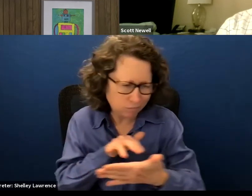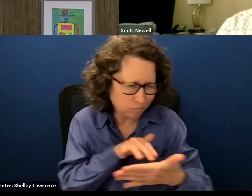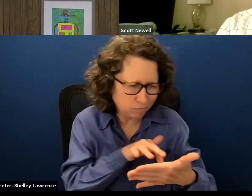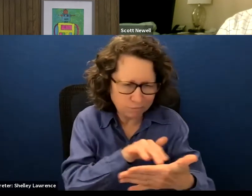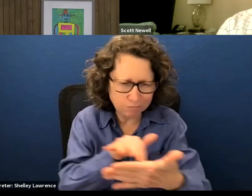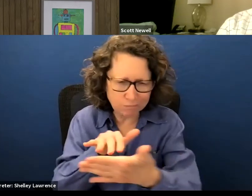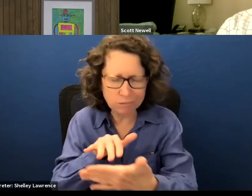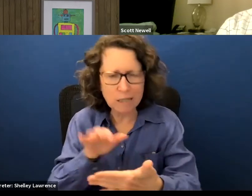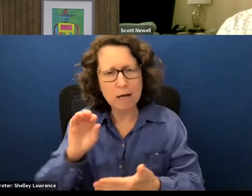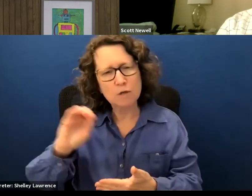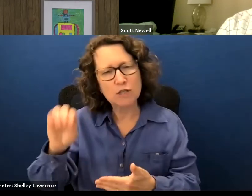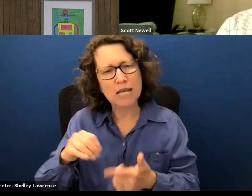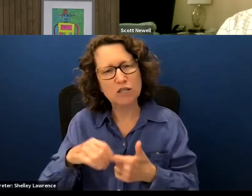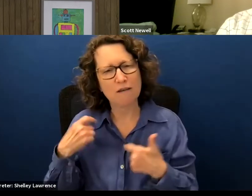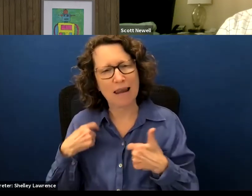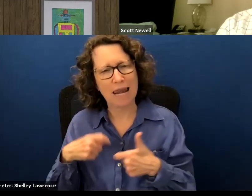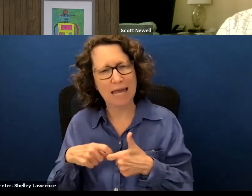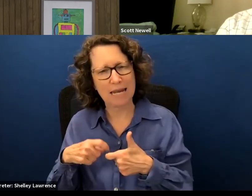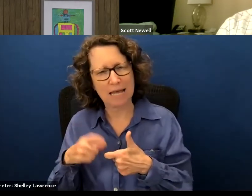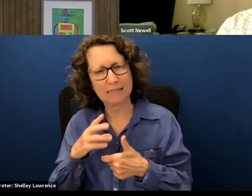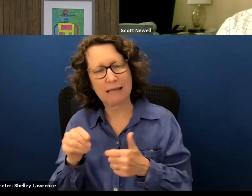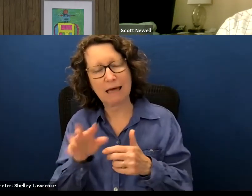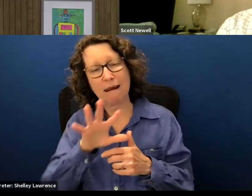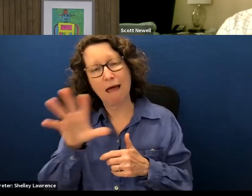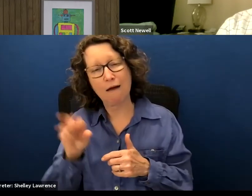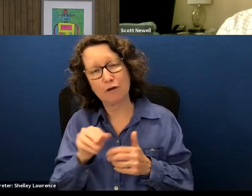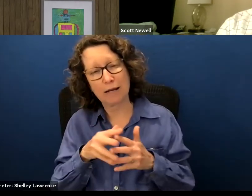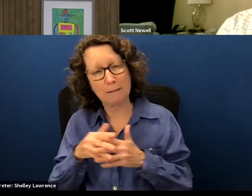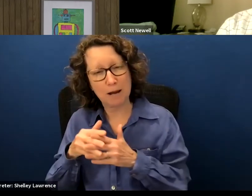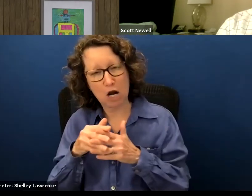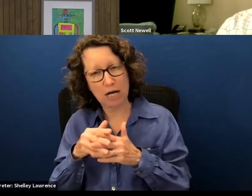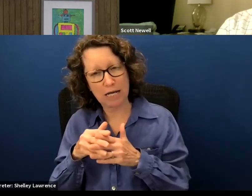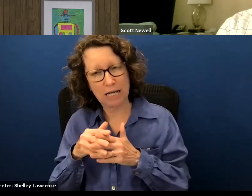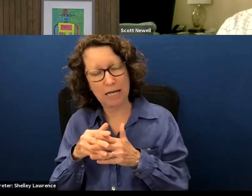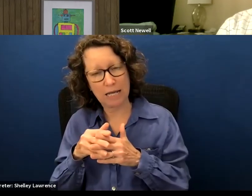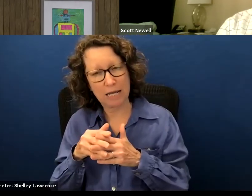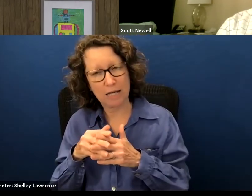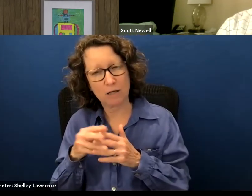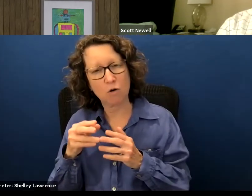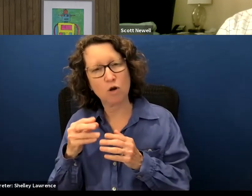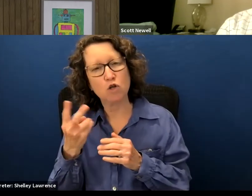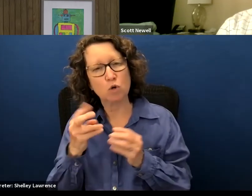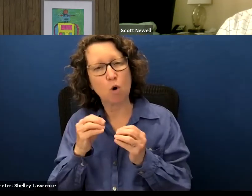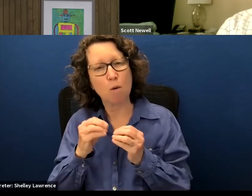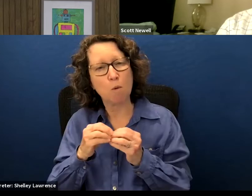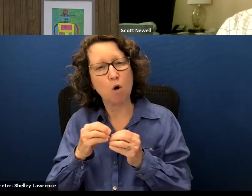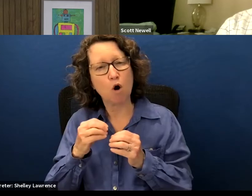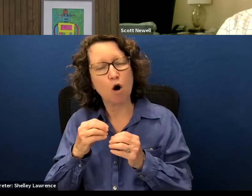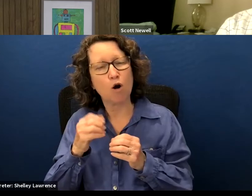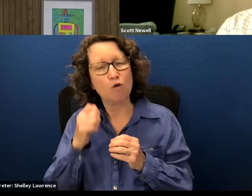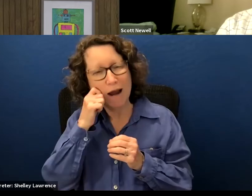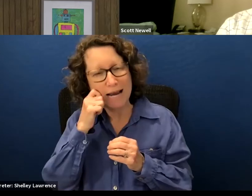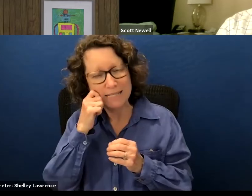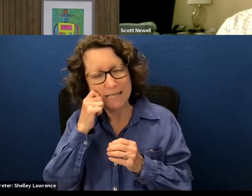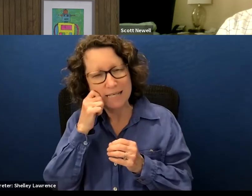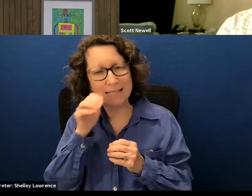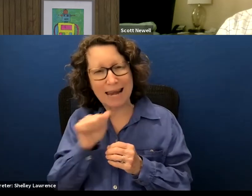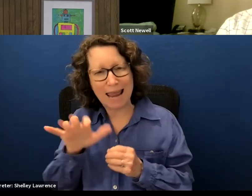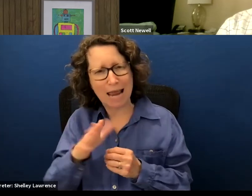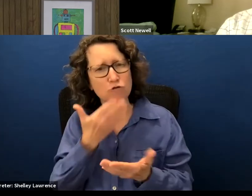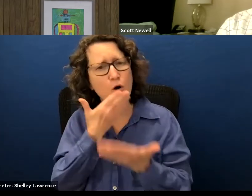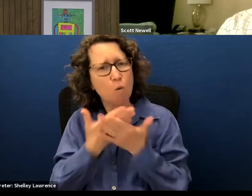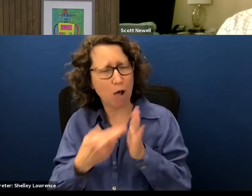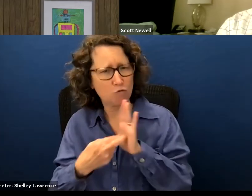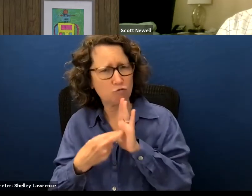the percentage of Latinx, African American, 2 or more races, and Asian are well represented